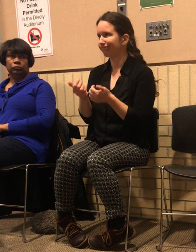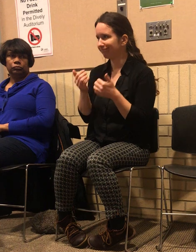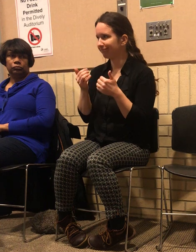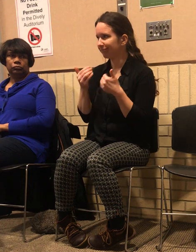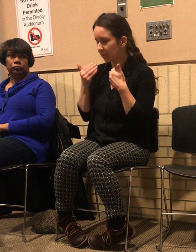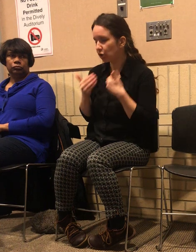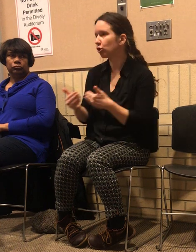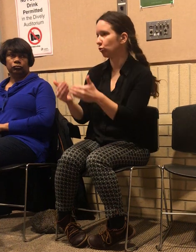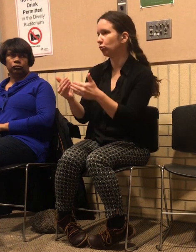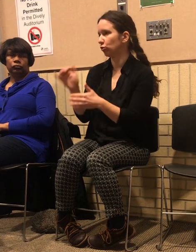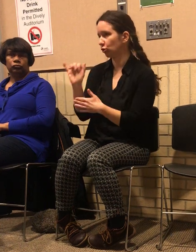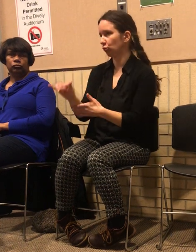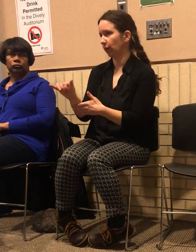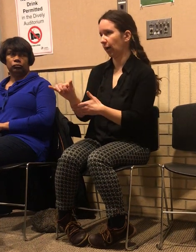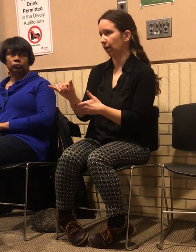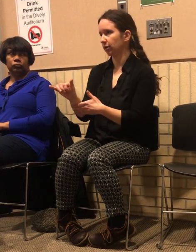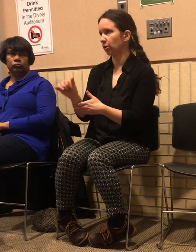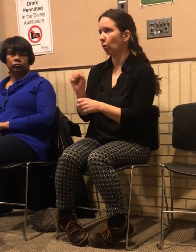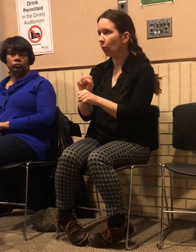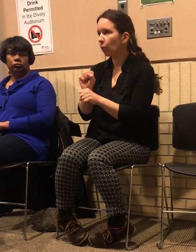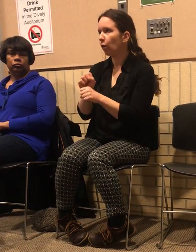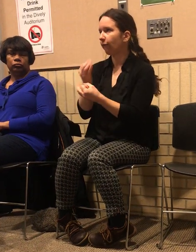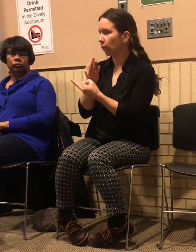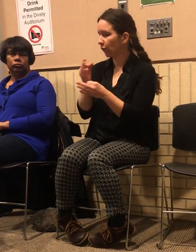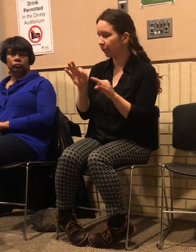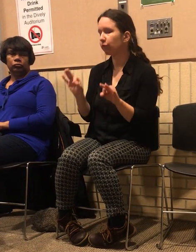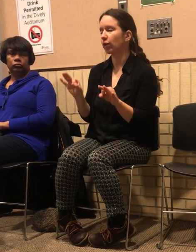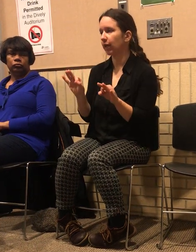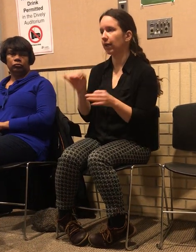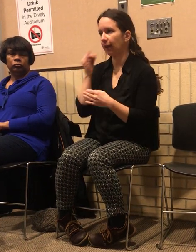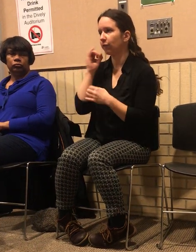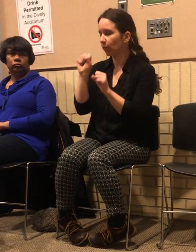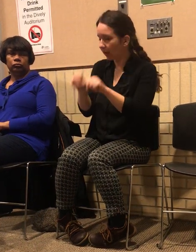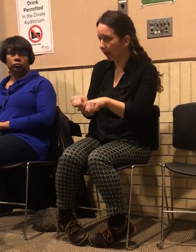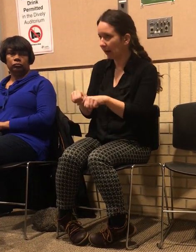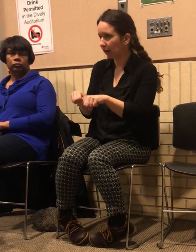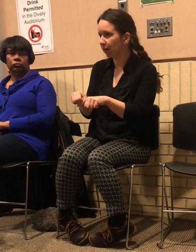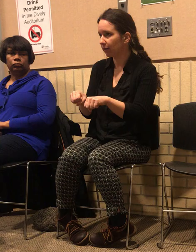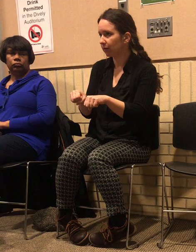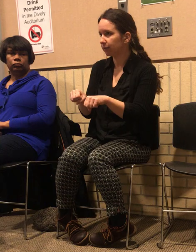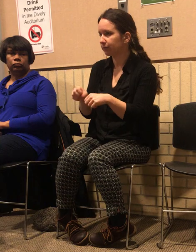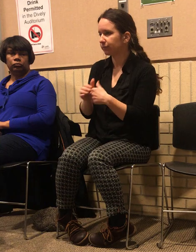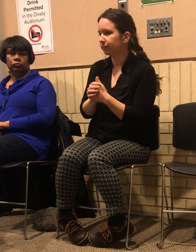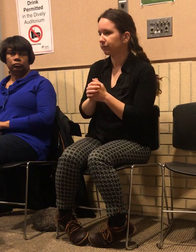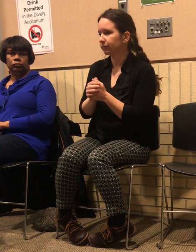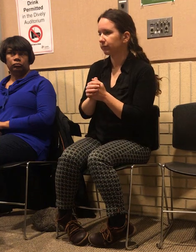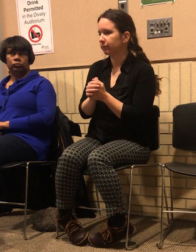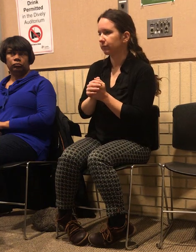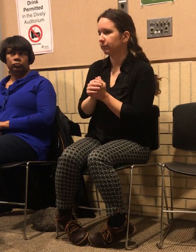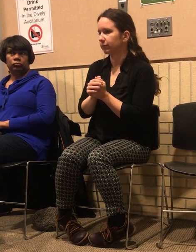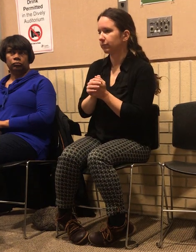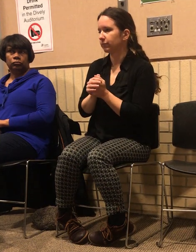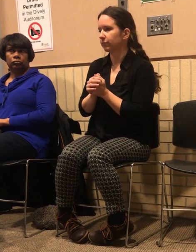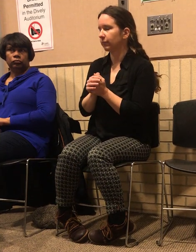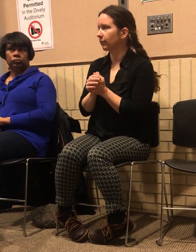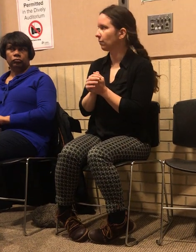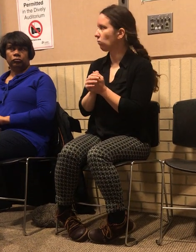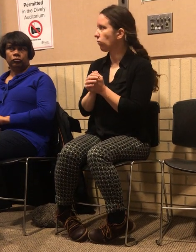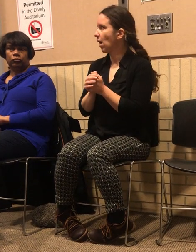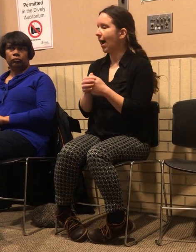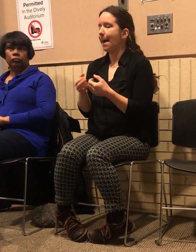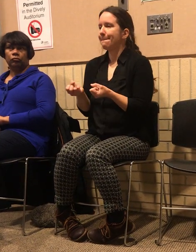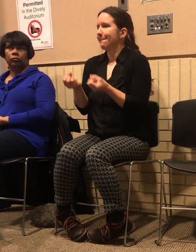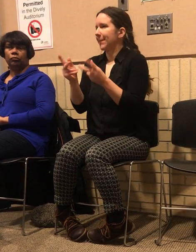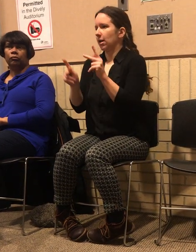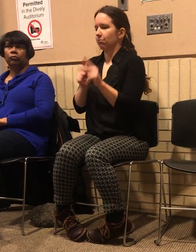2 jobs at night while I did my internship during the day. A lot of people try to slide away from that internship, saying that they can't